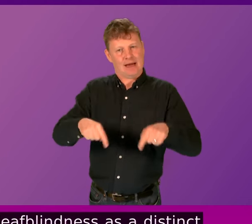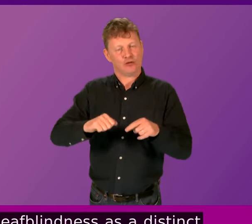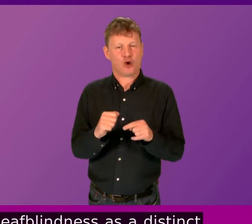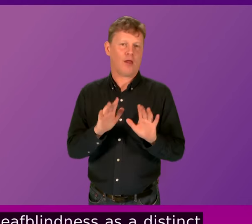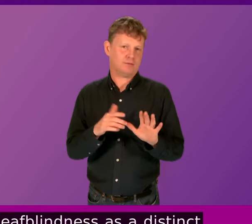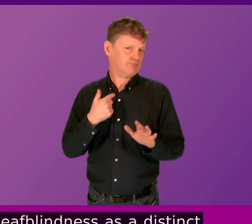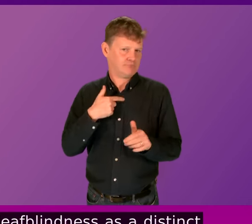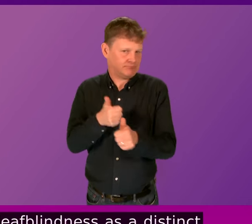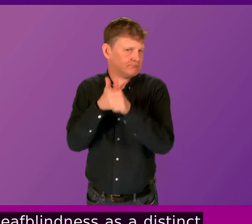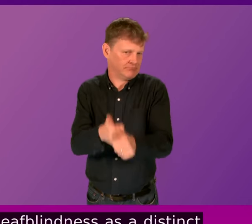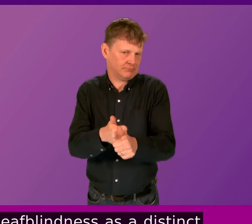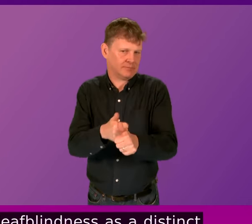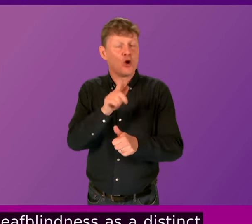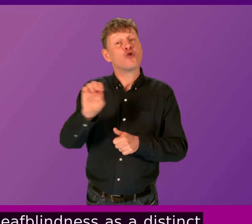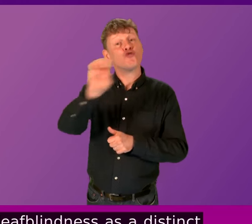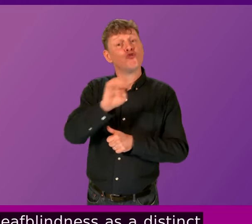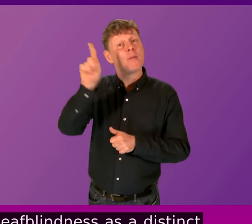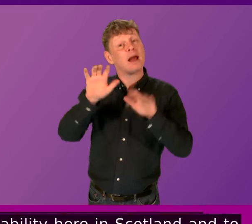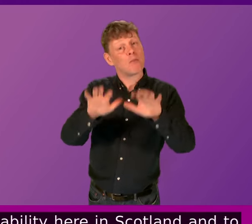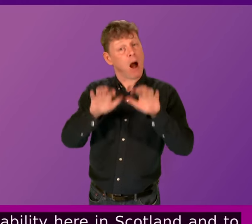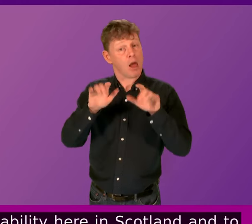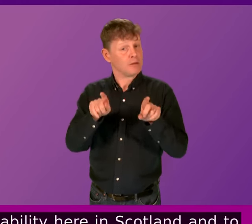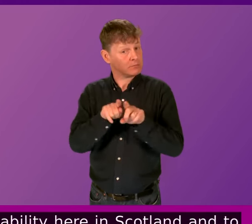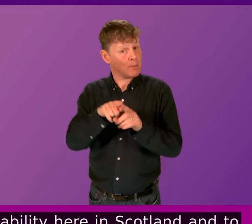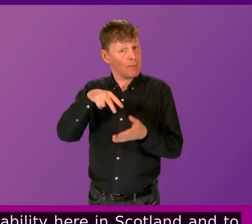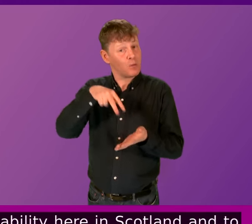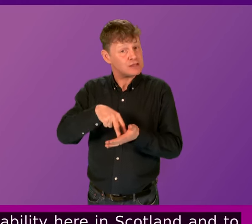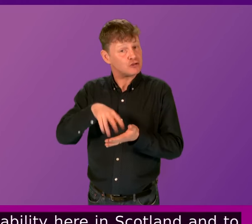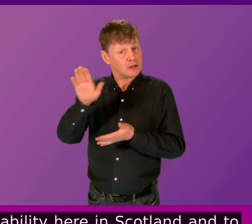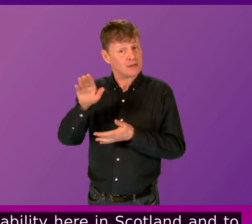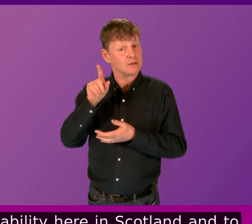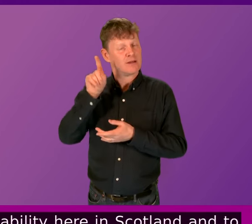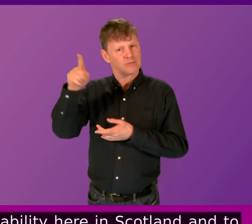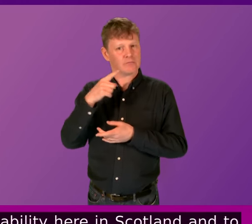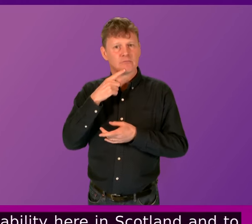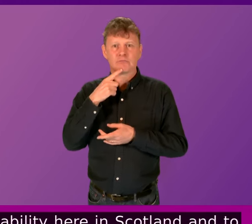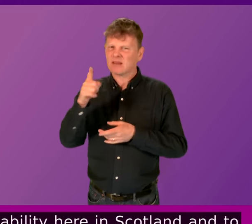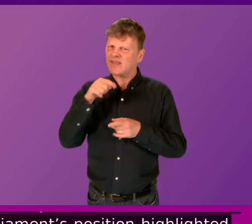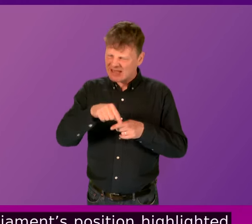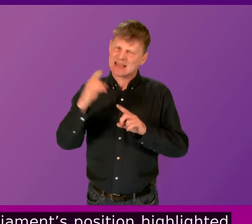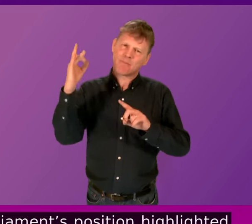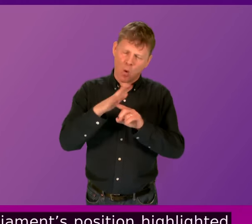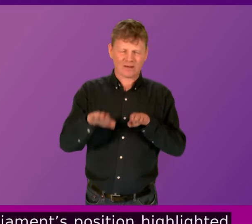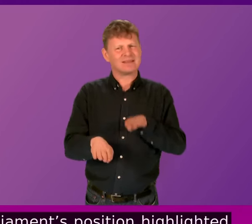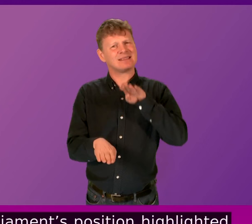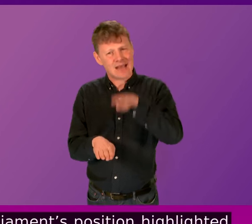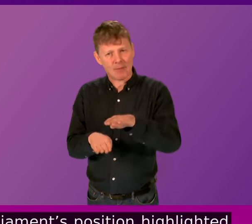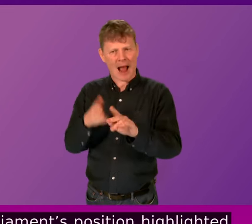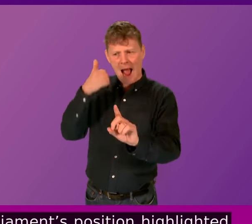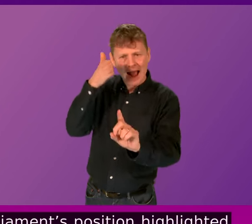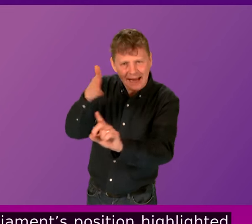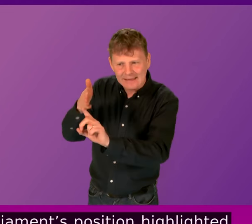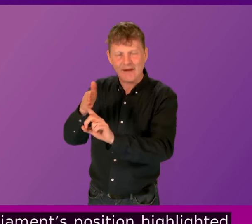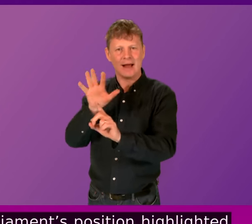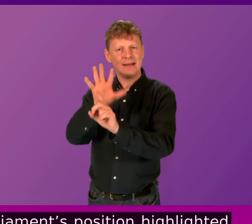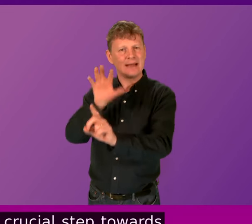to reinforce the European Parliament's position highlighted in the motion that this is a crucial step towards identifying, diagnosing